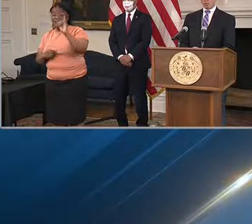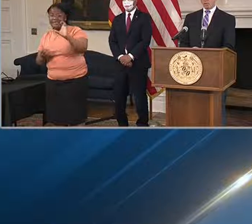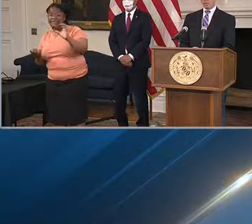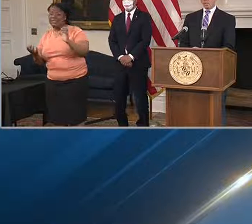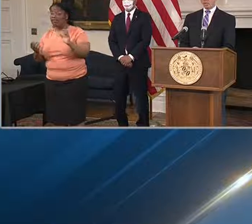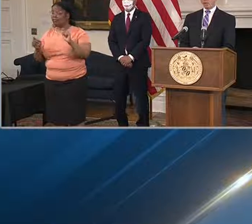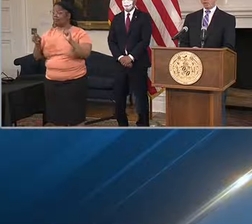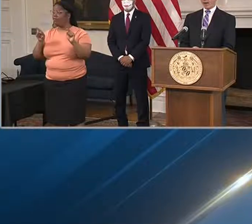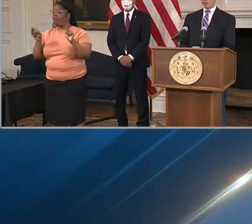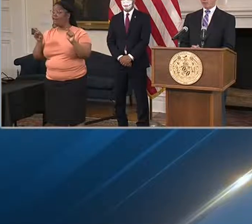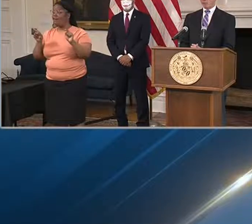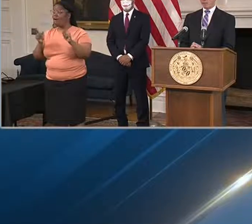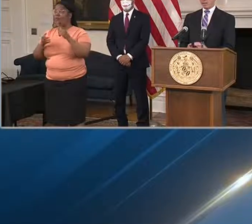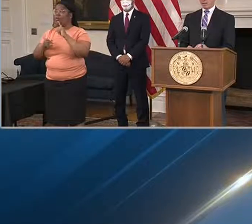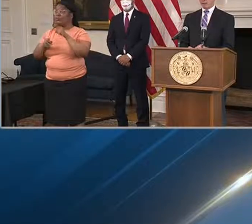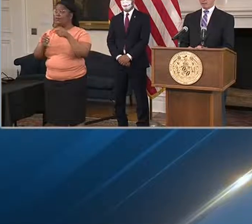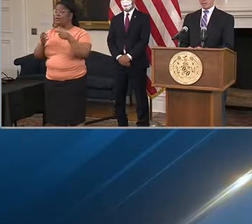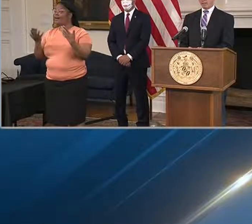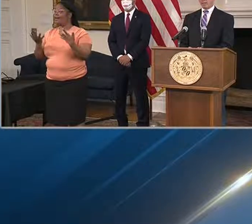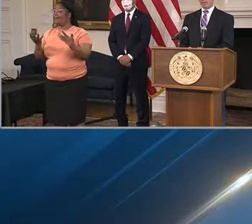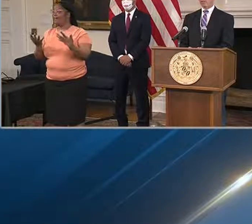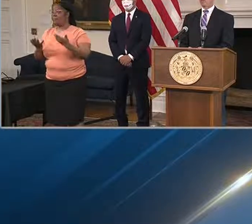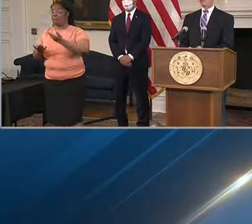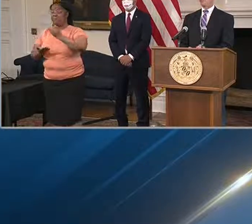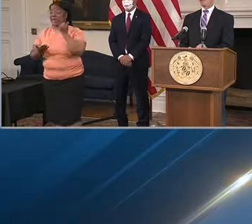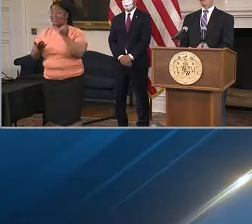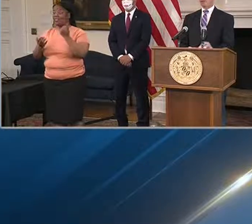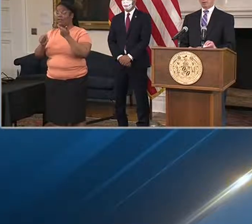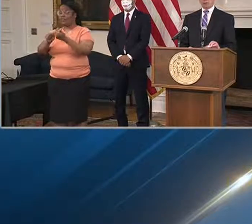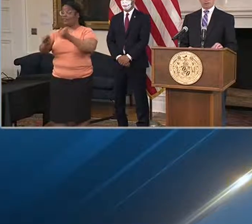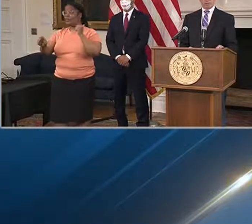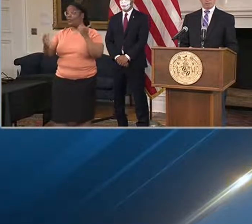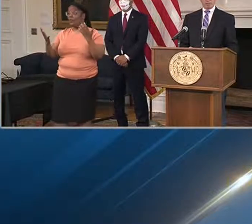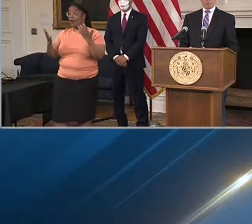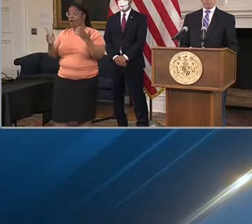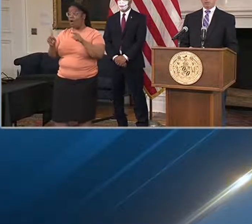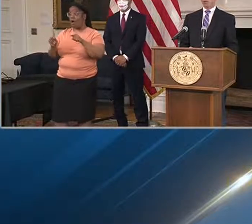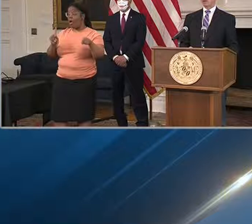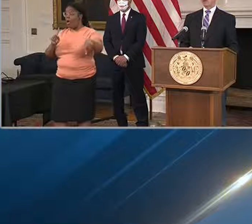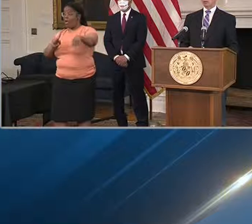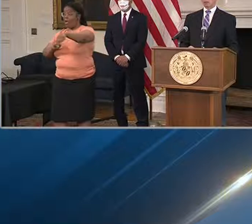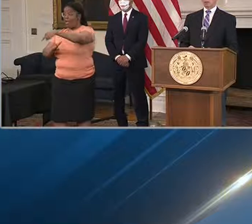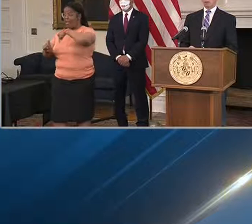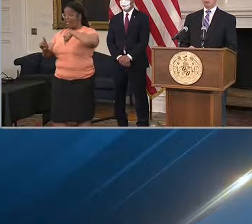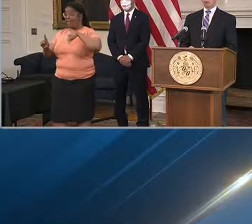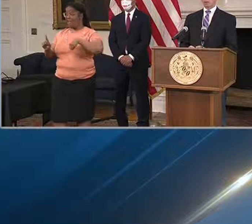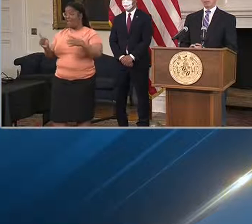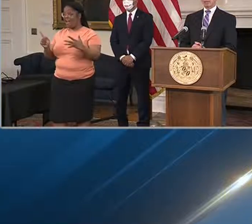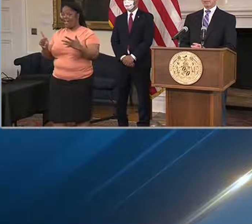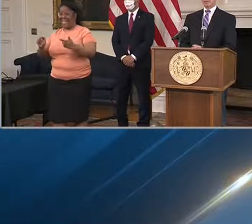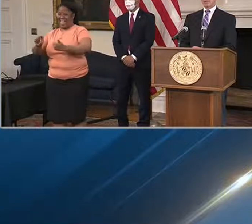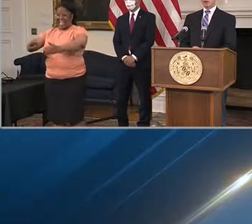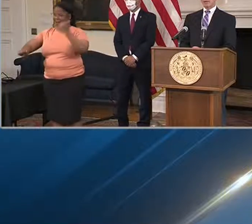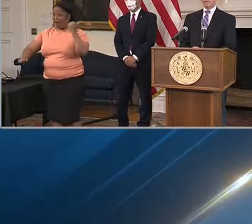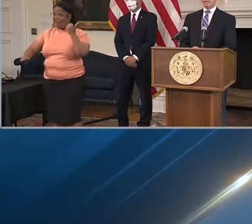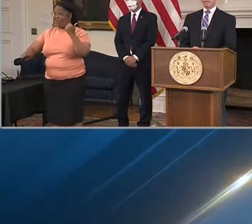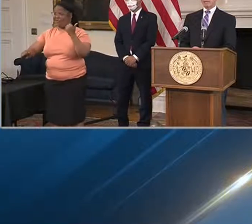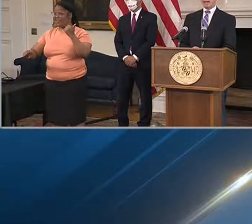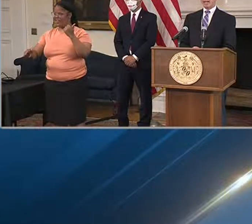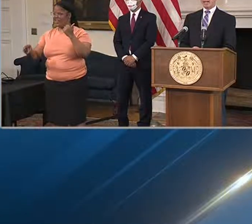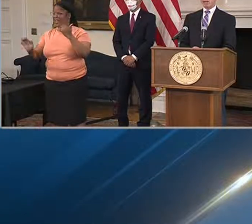from scoring is to get the batter out before he gets on base. No base runners means no runs can score.